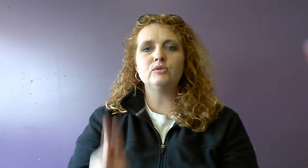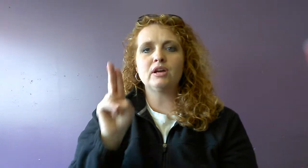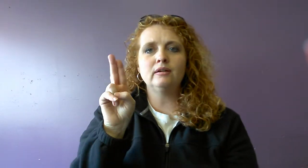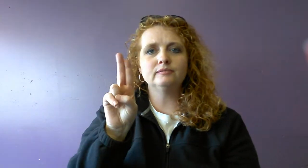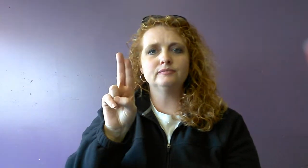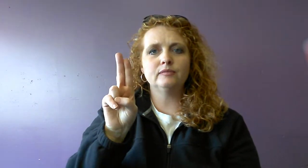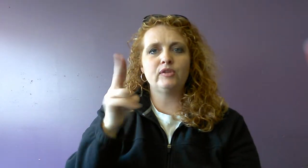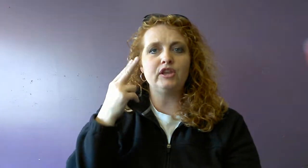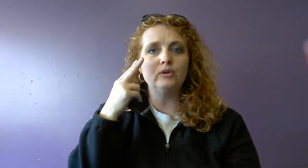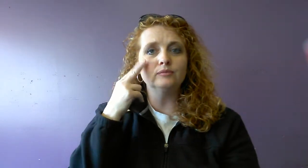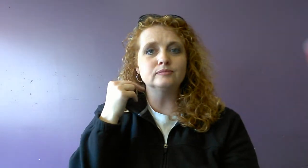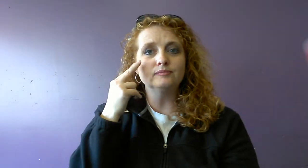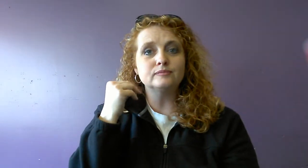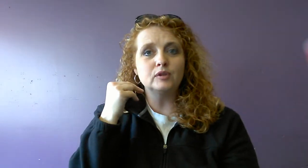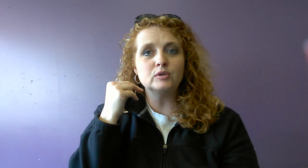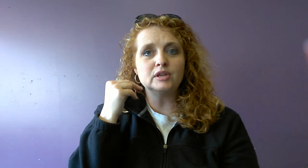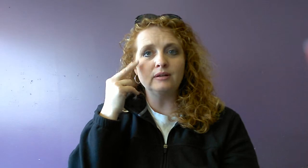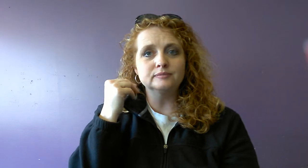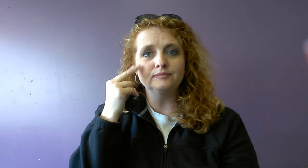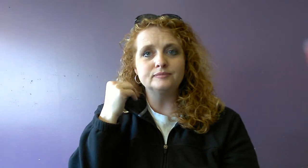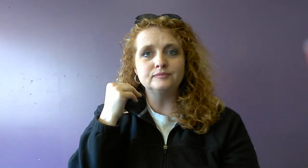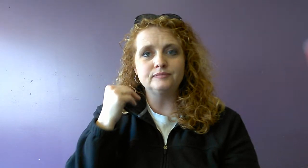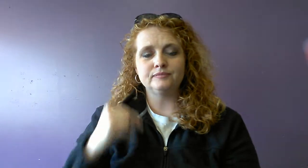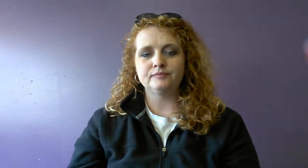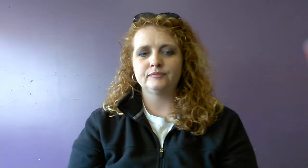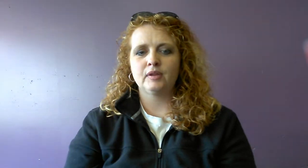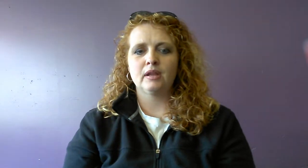Utah with a U. Utah.